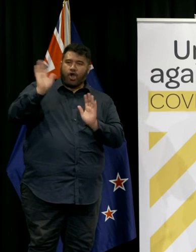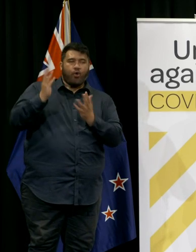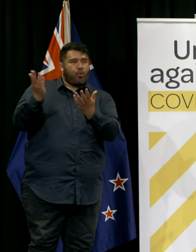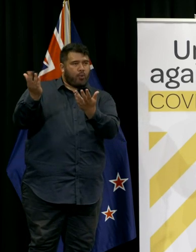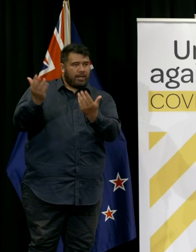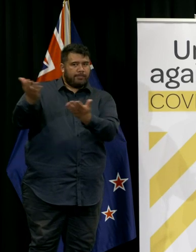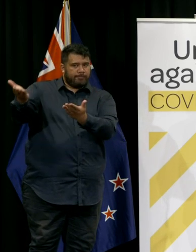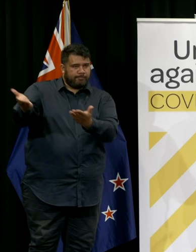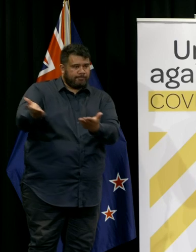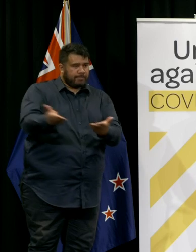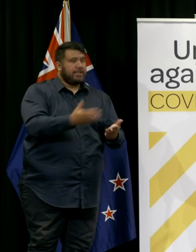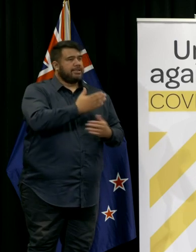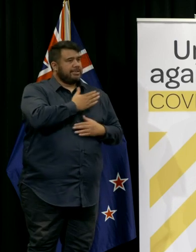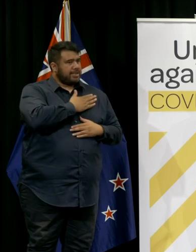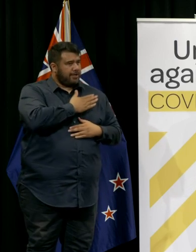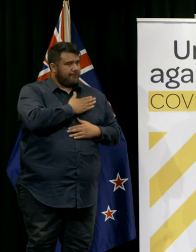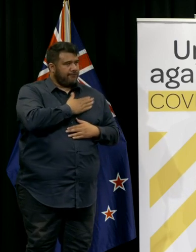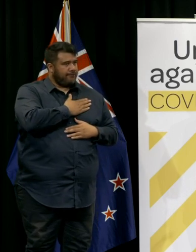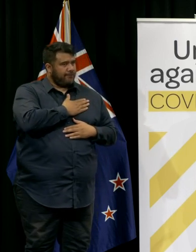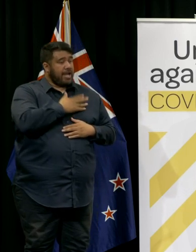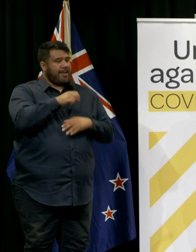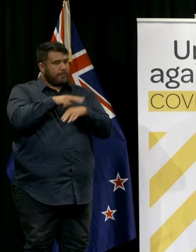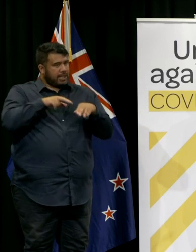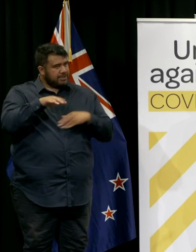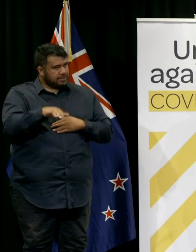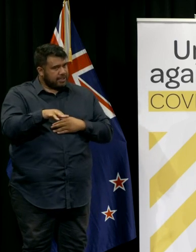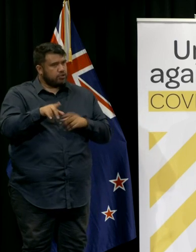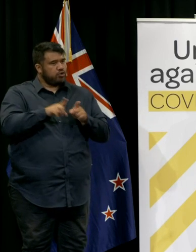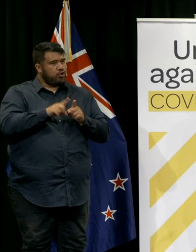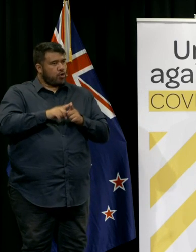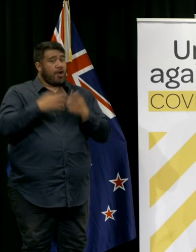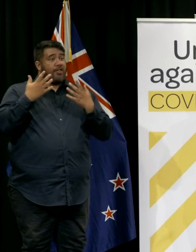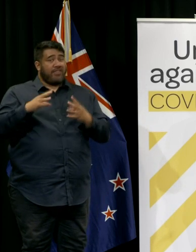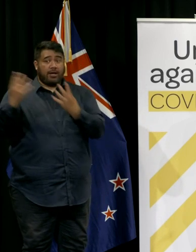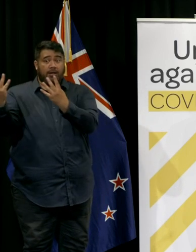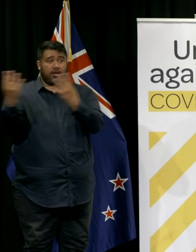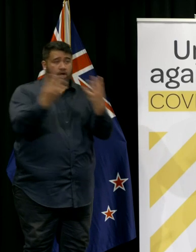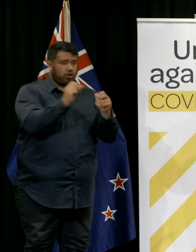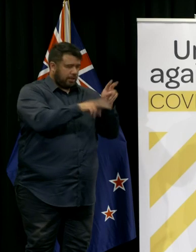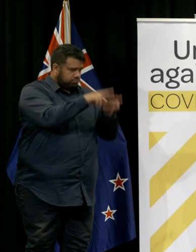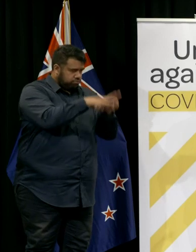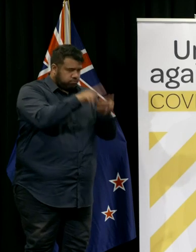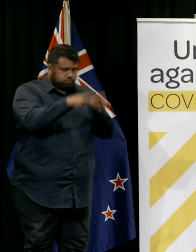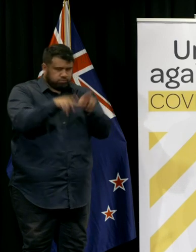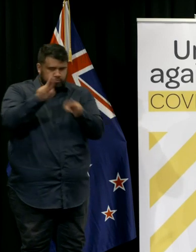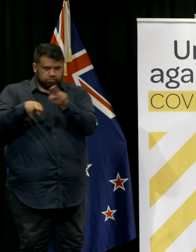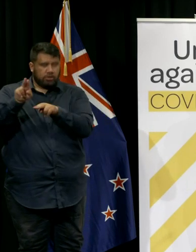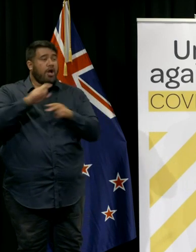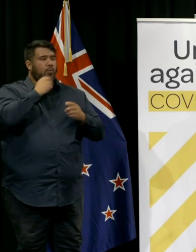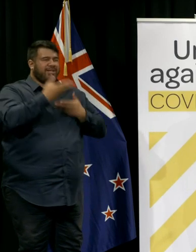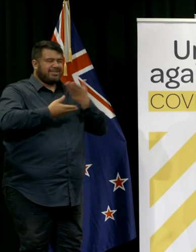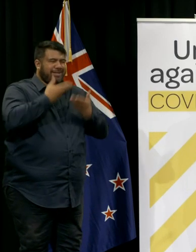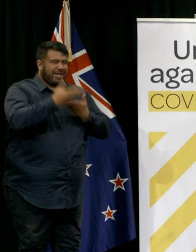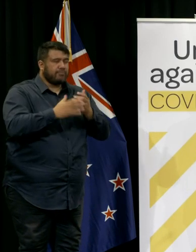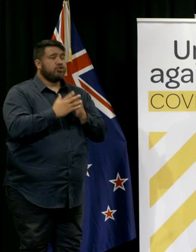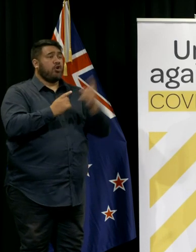immigration officials, by other officials, including police, and then triaged. The process works like this. If you